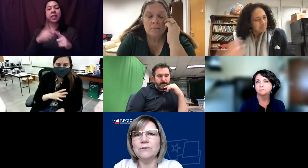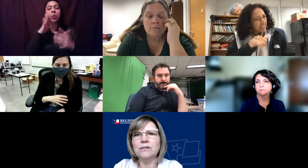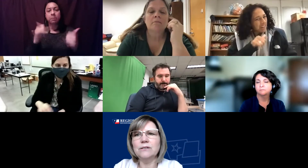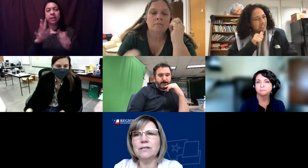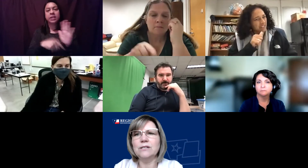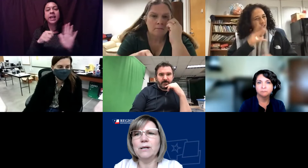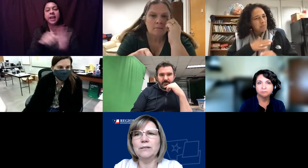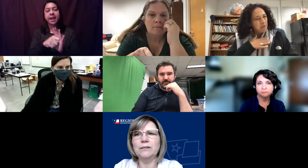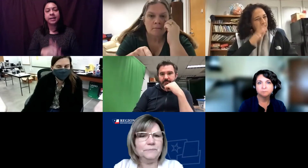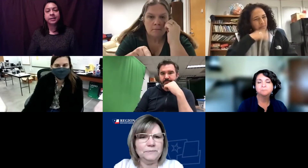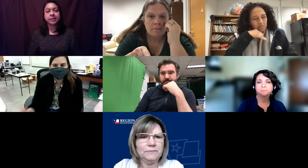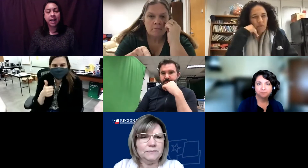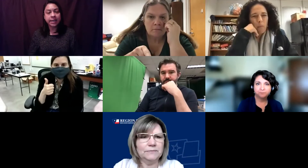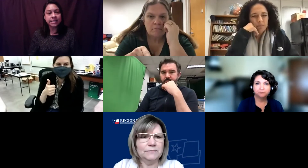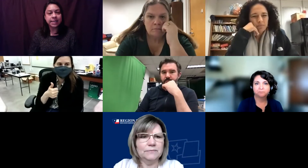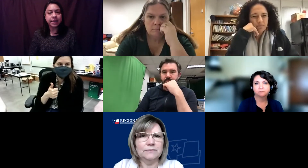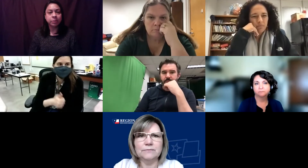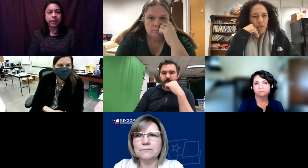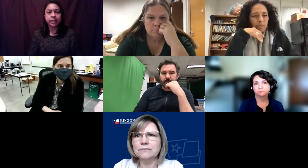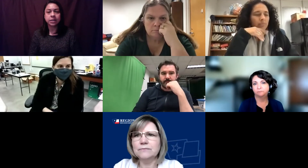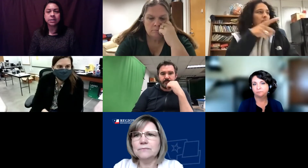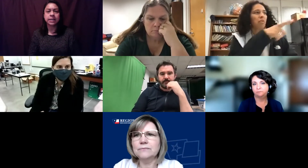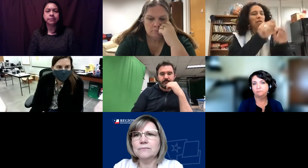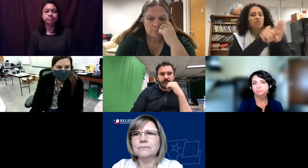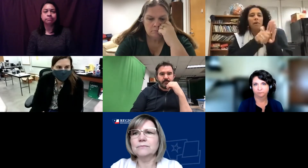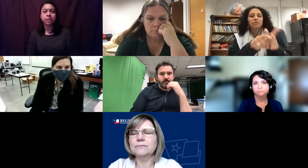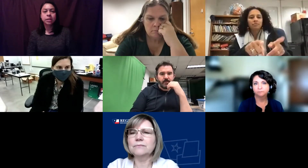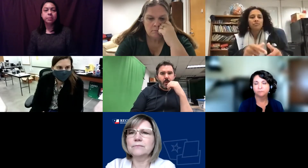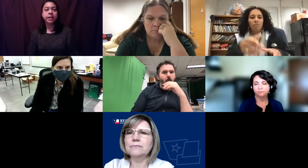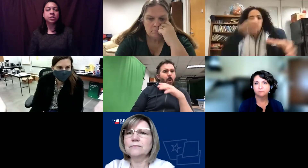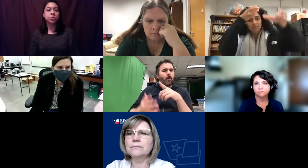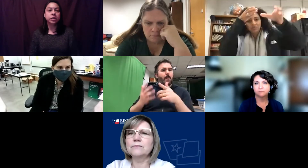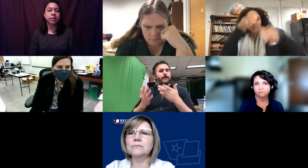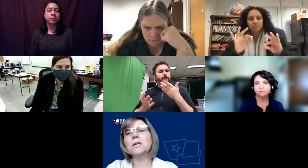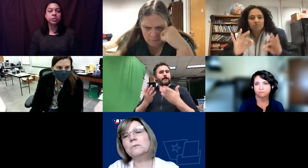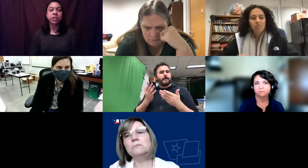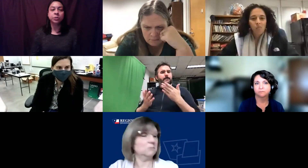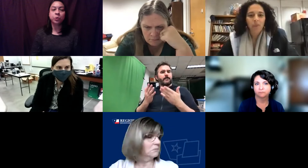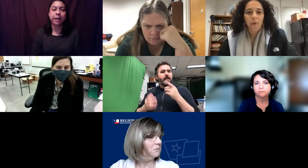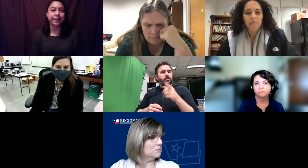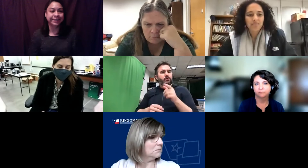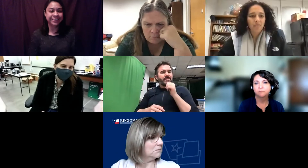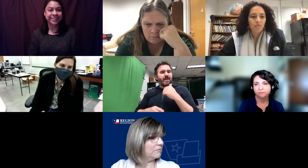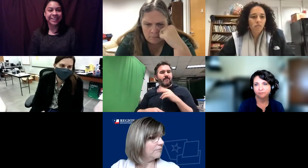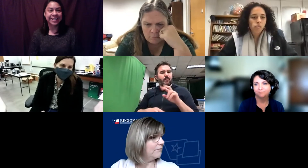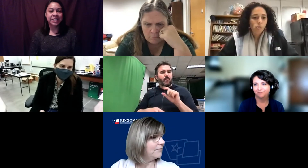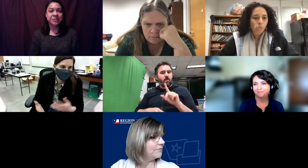video sound as Yeah. well. I didn't see that on my end, Donna saying, But yeah, Sonia was able, she knows more about